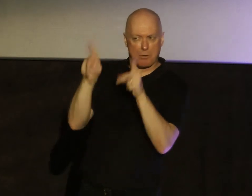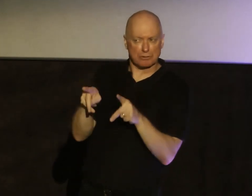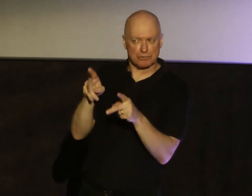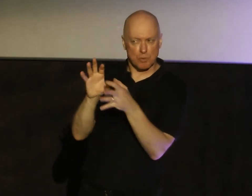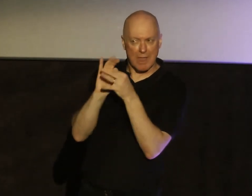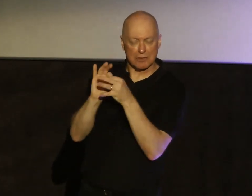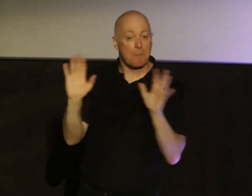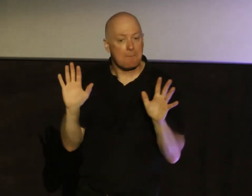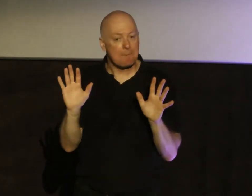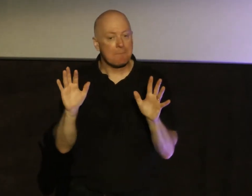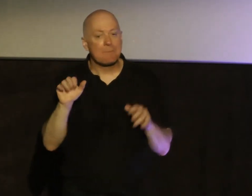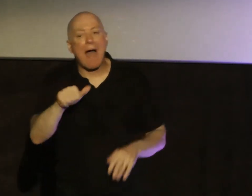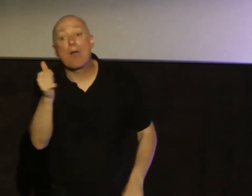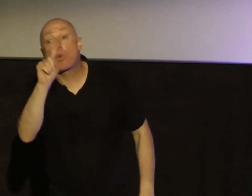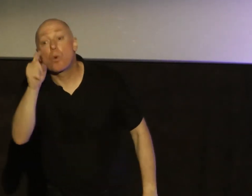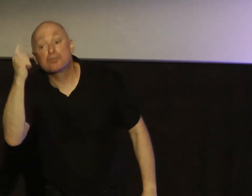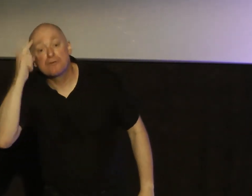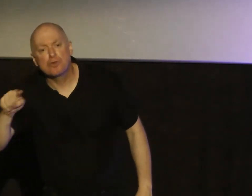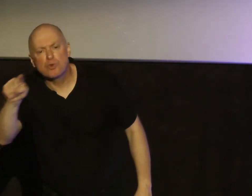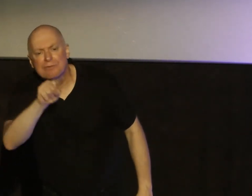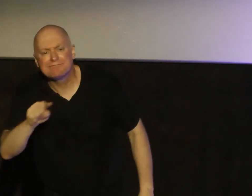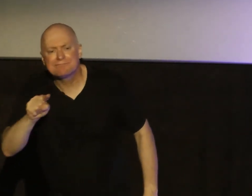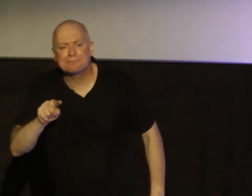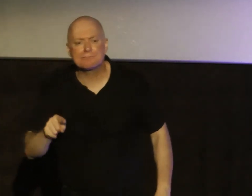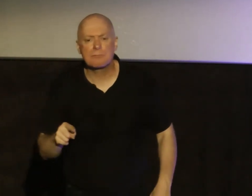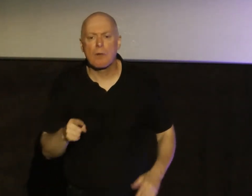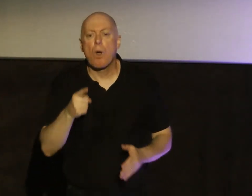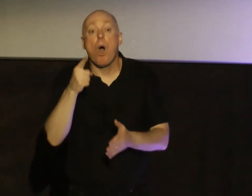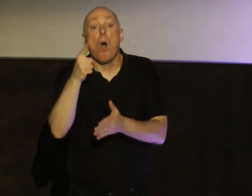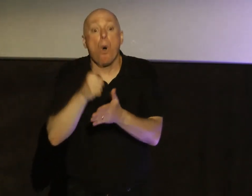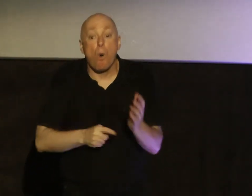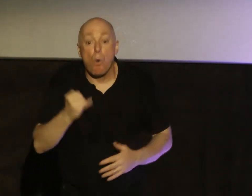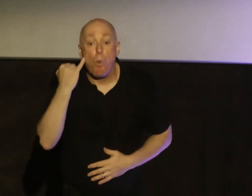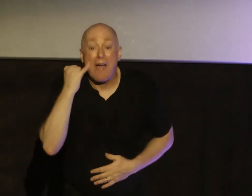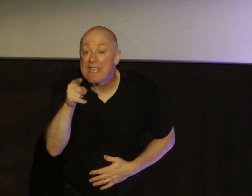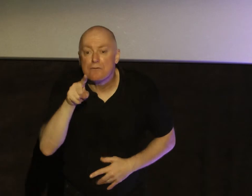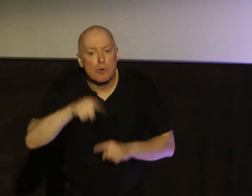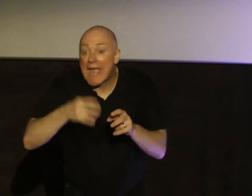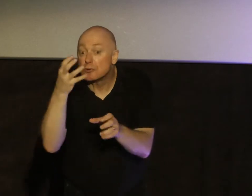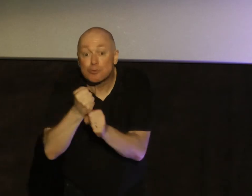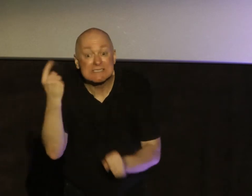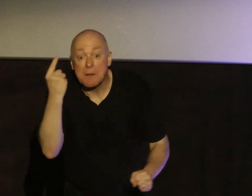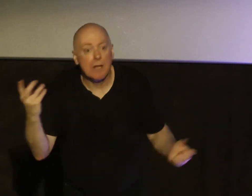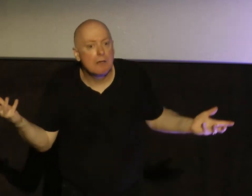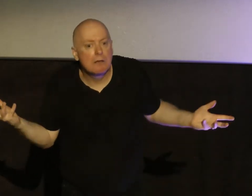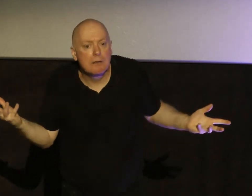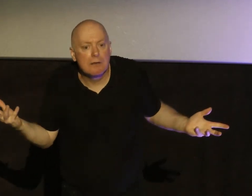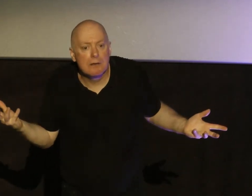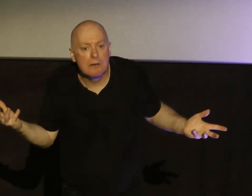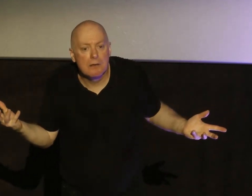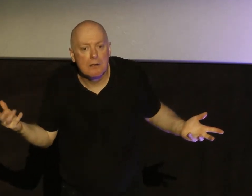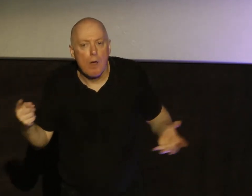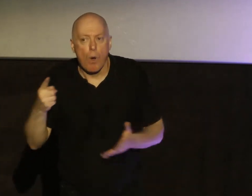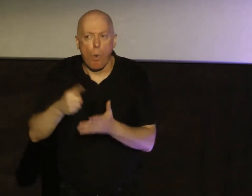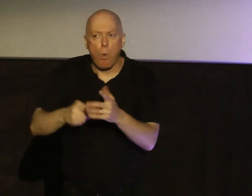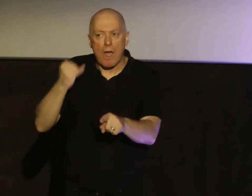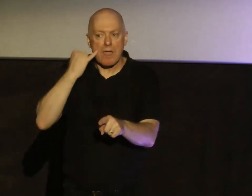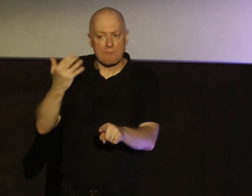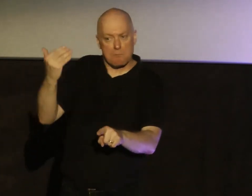another question to consider. What if you really can't trust someone? What if they've acted in a way that's created